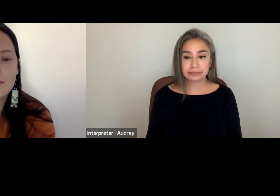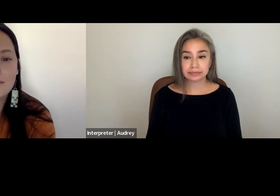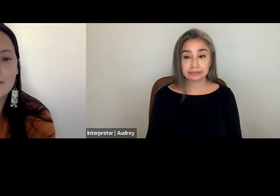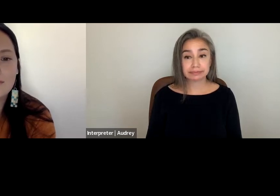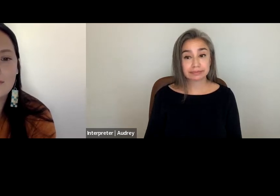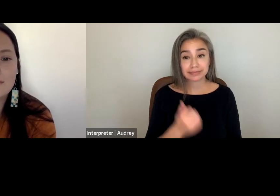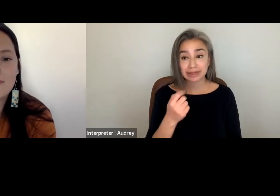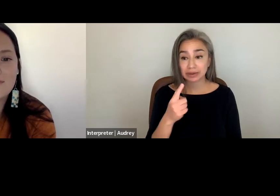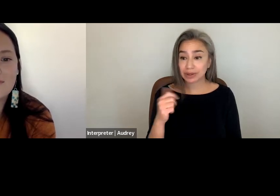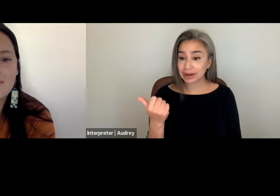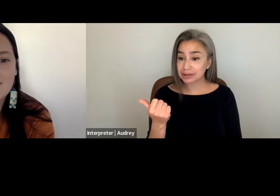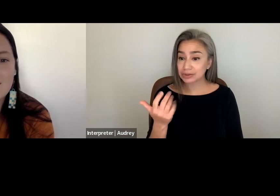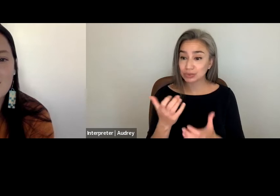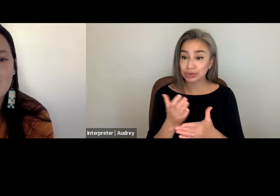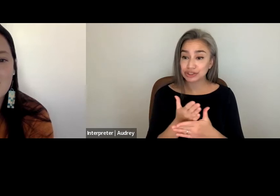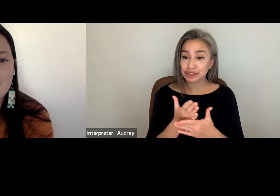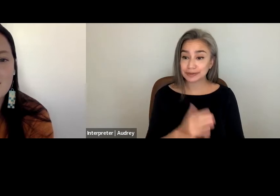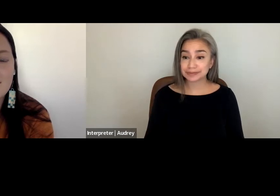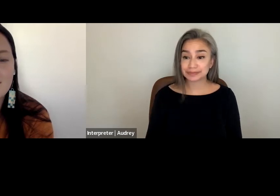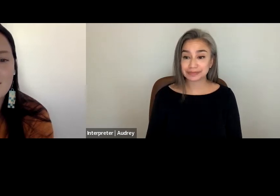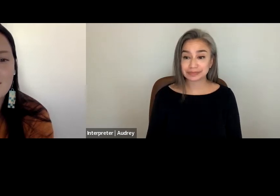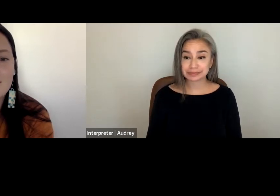Anyone else like to share?